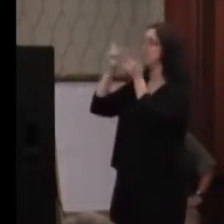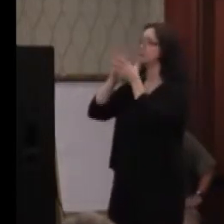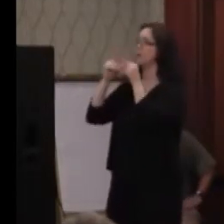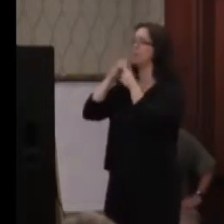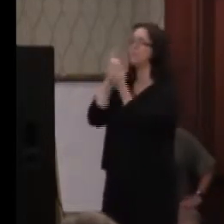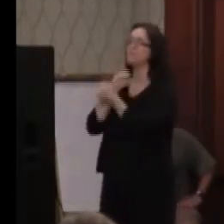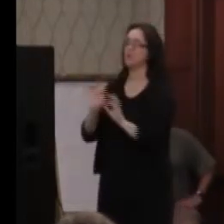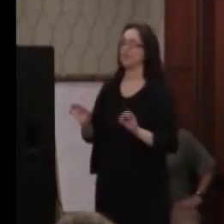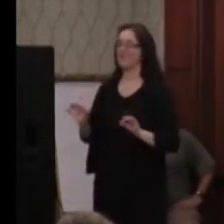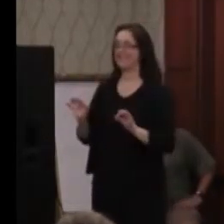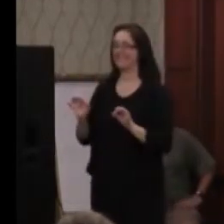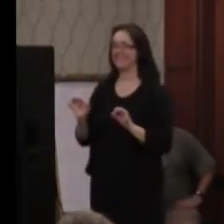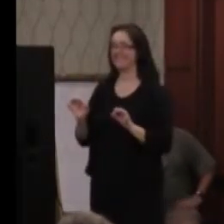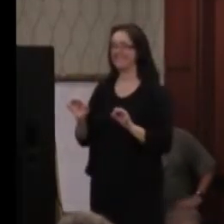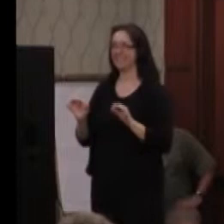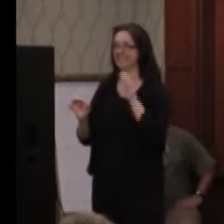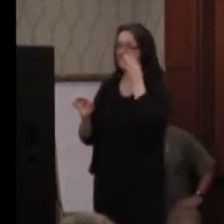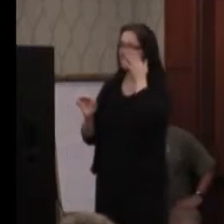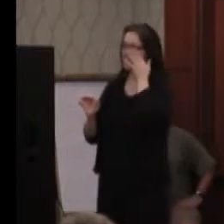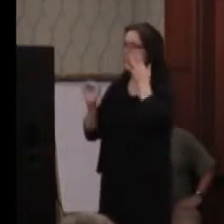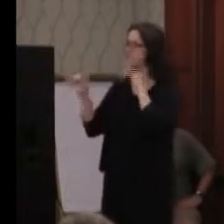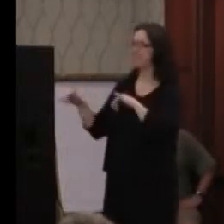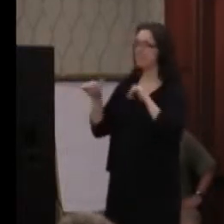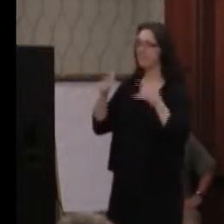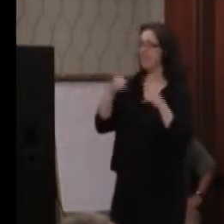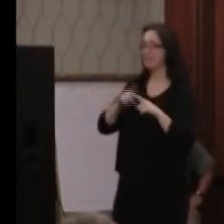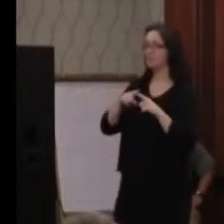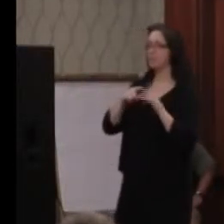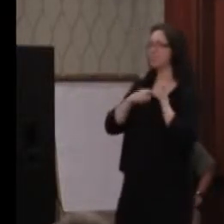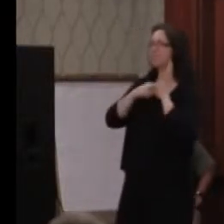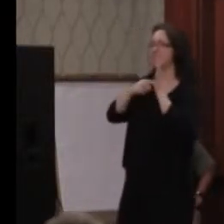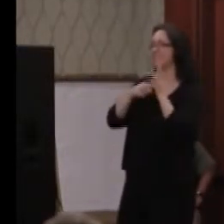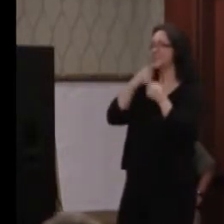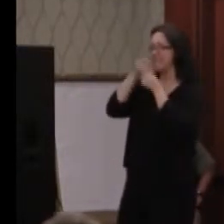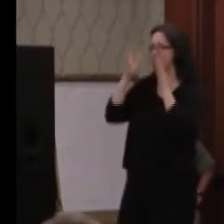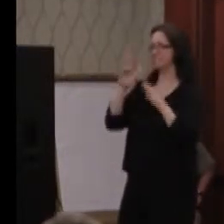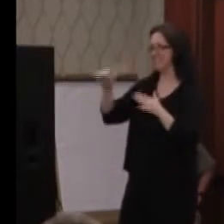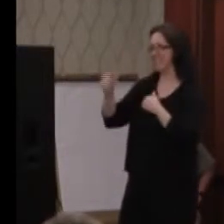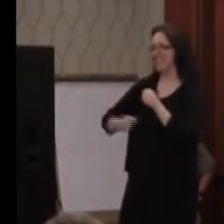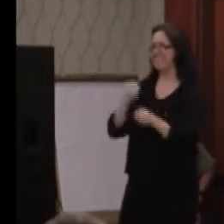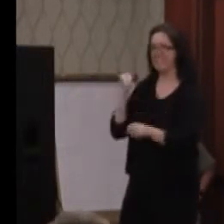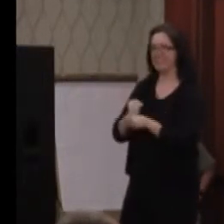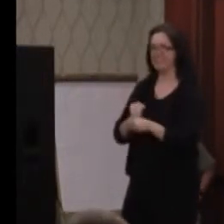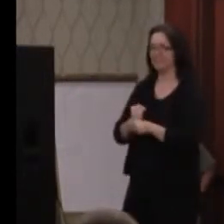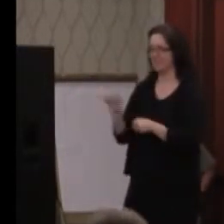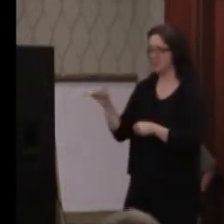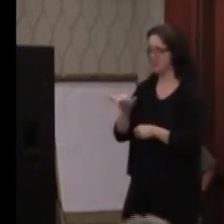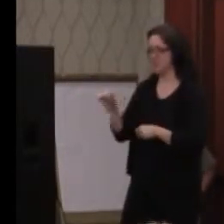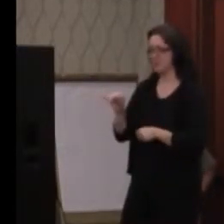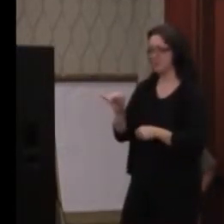free, which was the same thing that happened to feature tellers that year. They had to tell for free. But